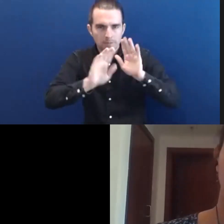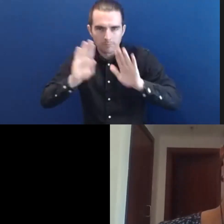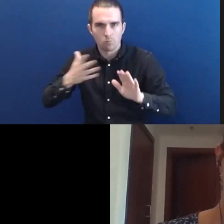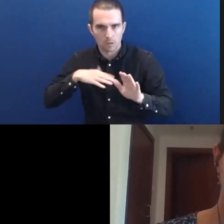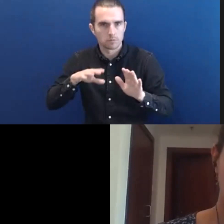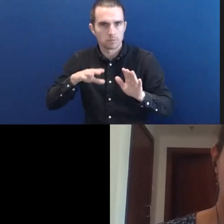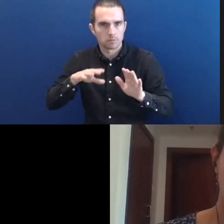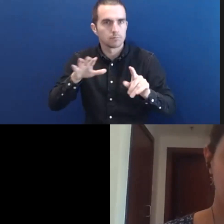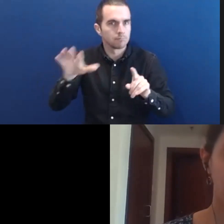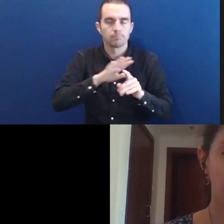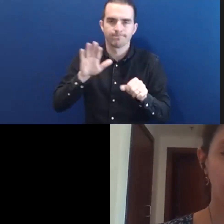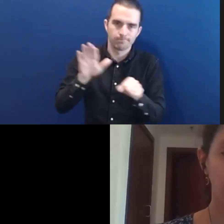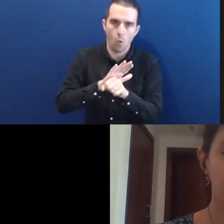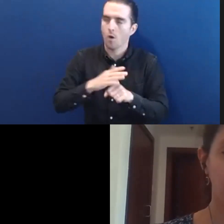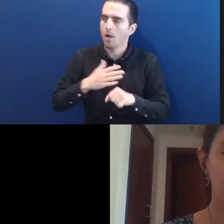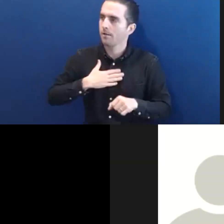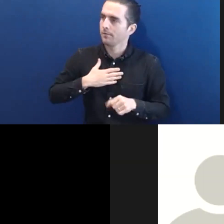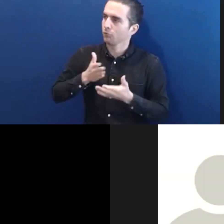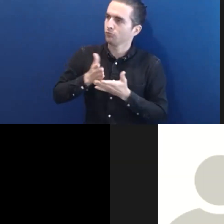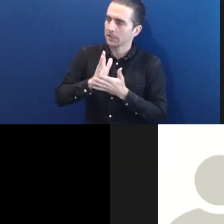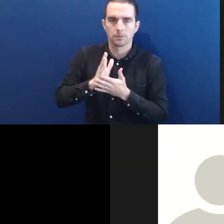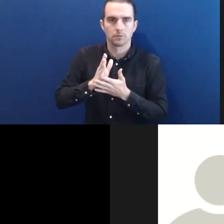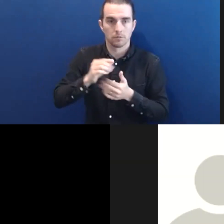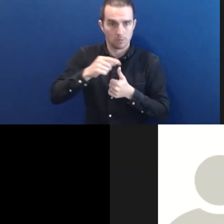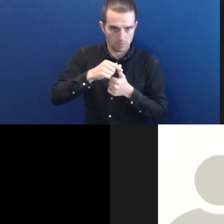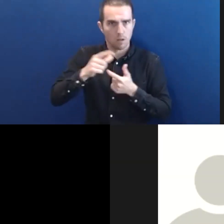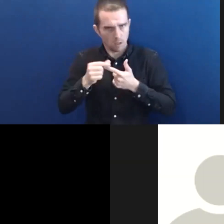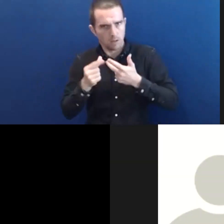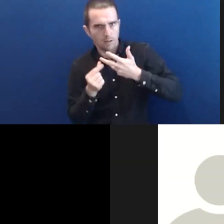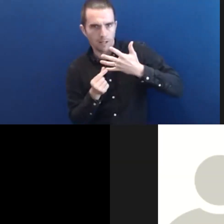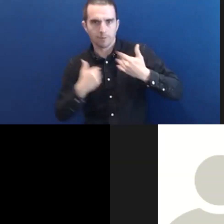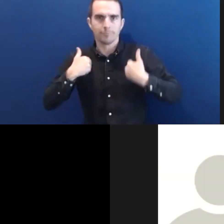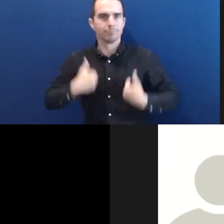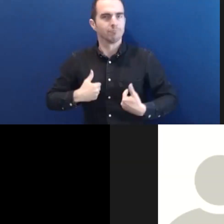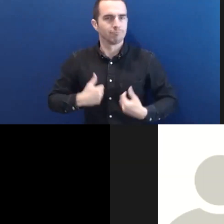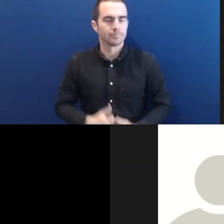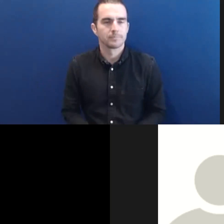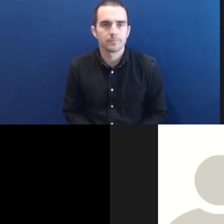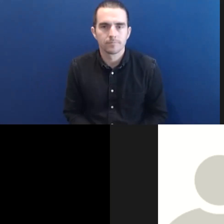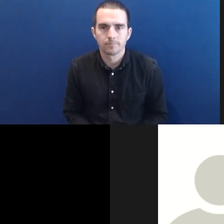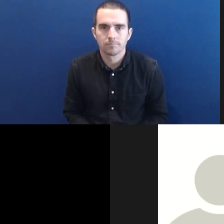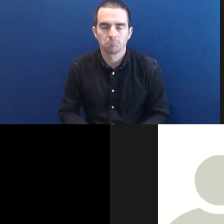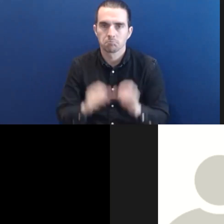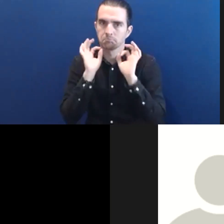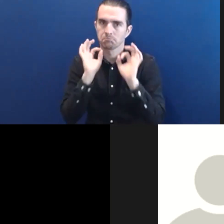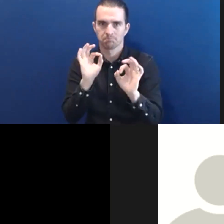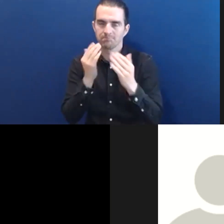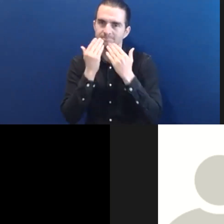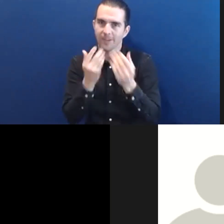us on to the next question, actually, because as they're coming in, but do keep them coming in. That's really brilliant. The next question actually